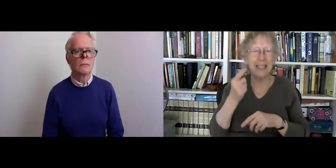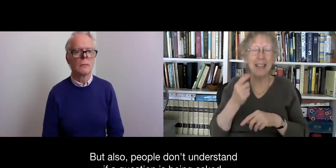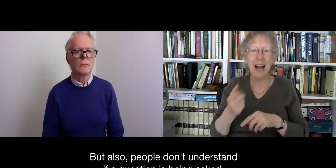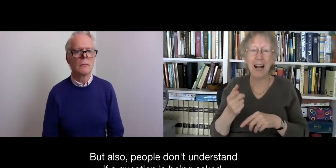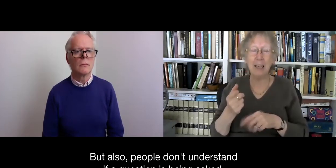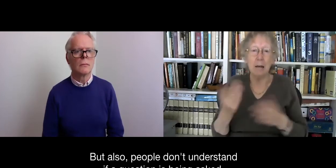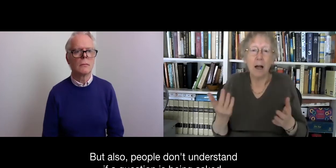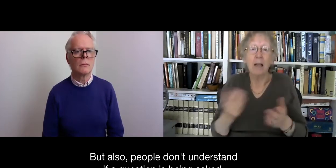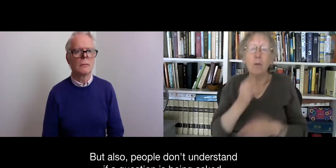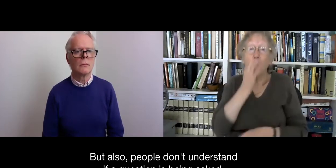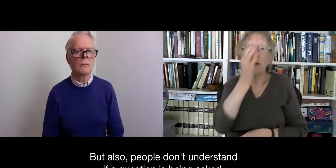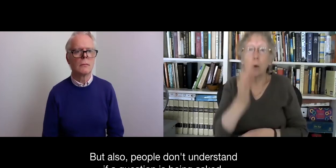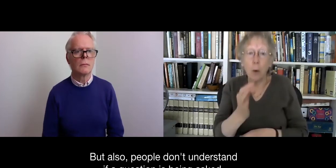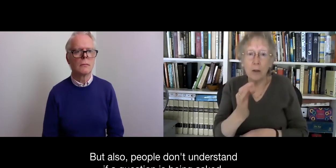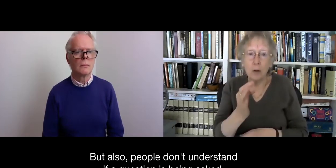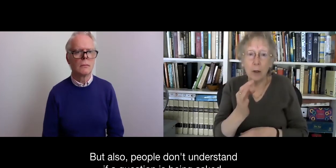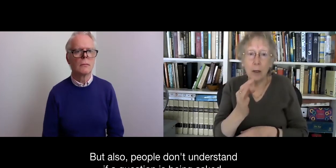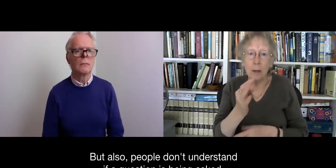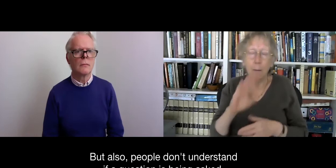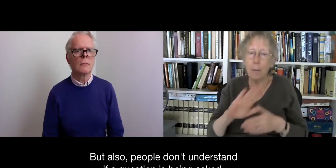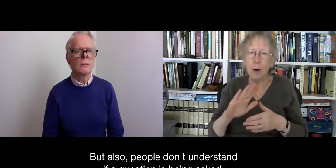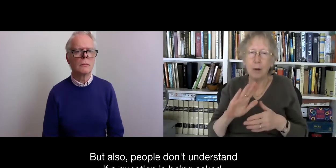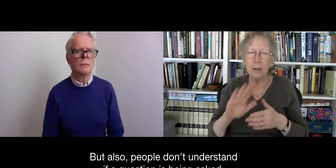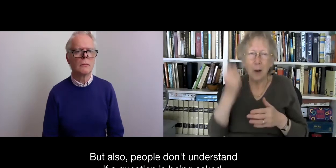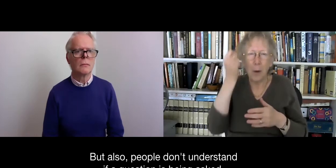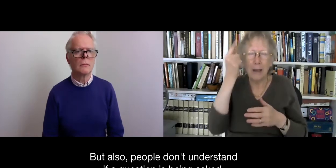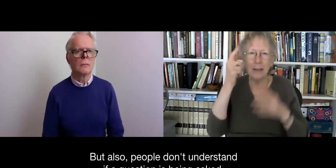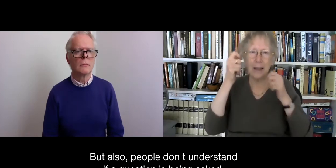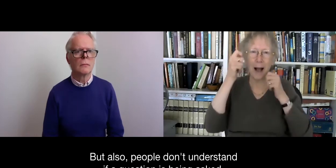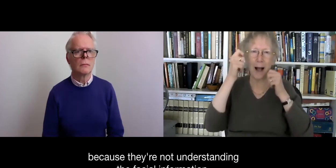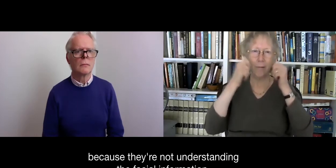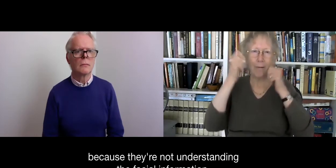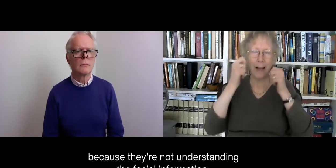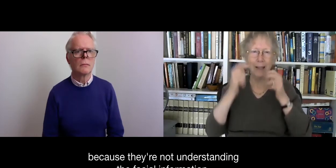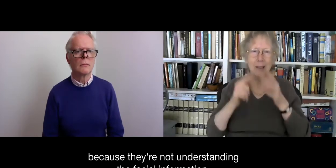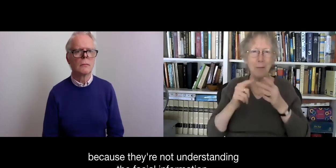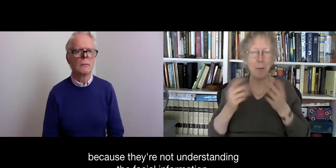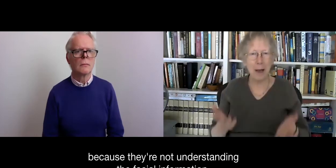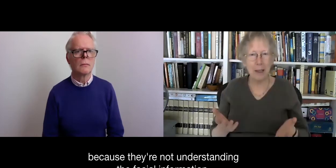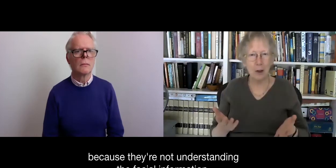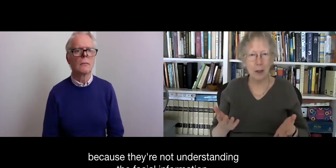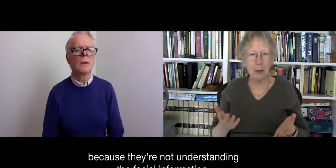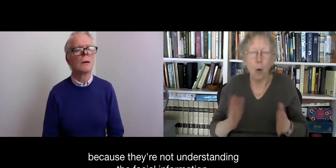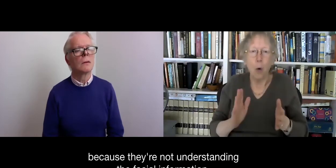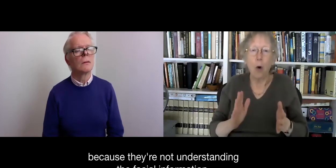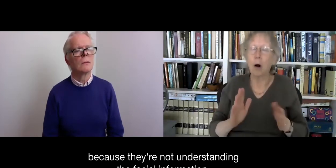But also, people don't understand if a question's being asked because they're not understanding the